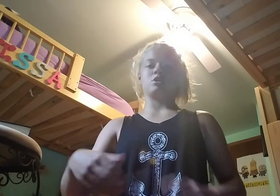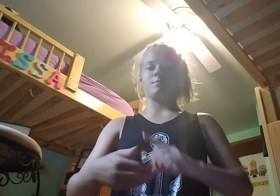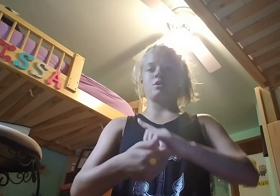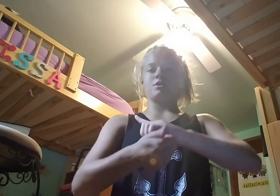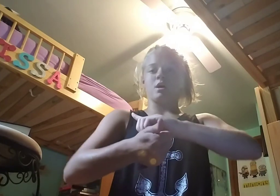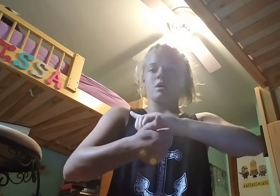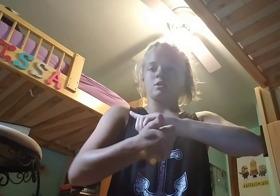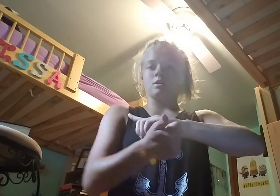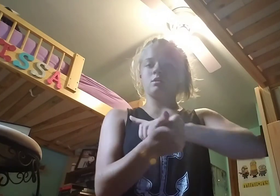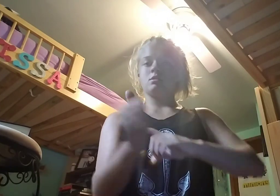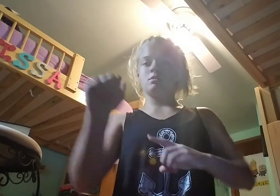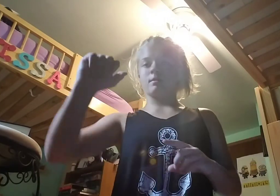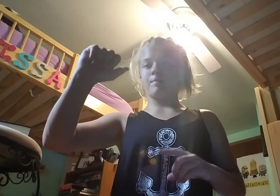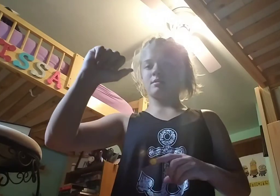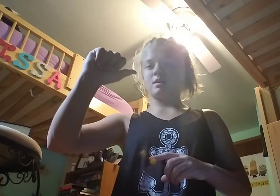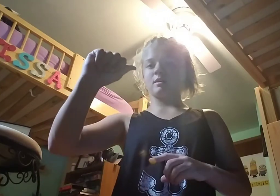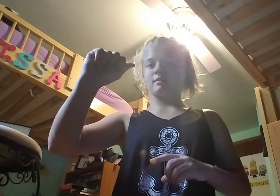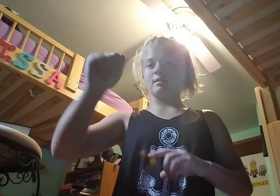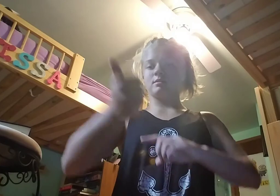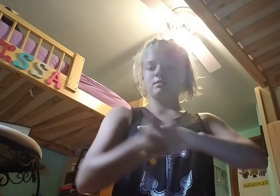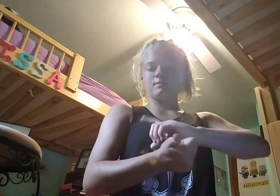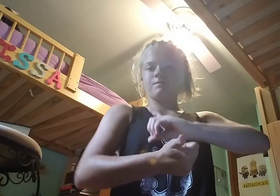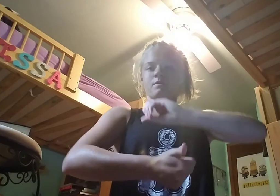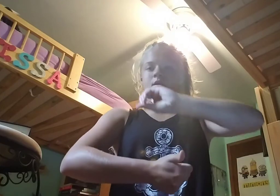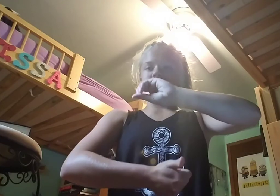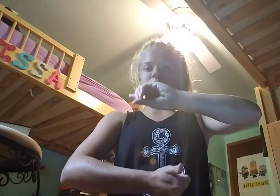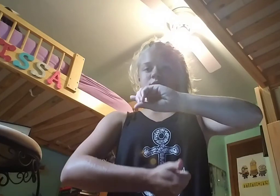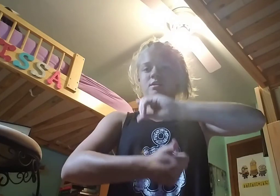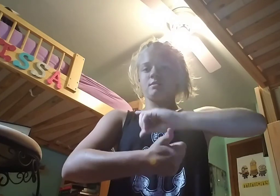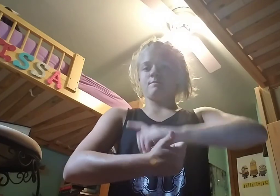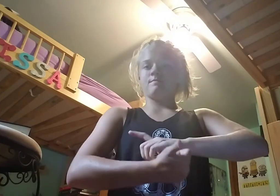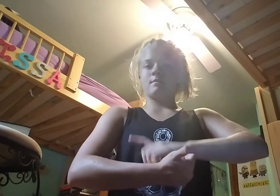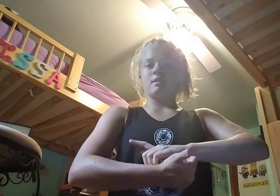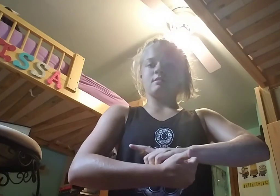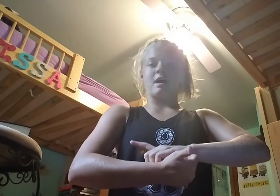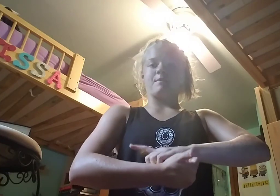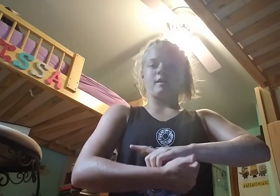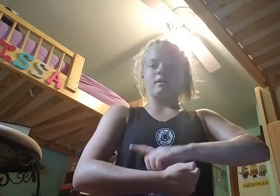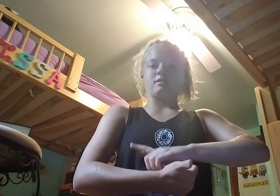prescription? Doctor, like a bent hand like this, and then your D, tap it like on there.